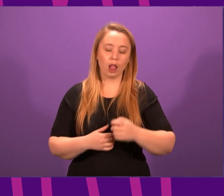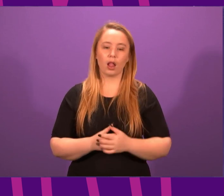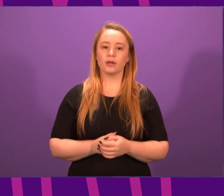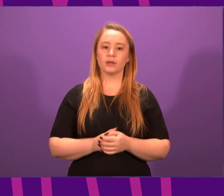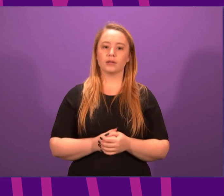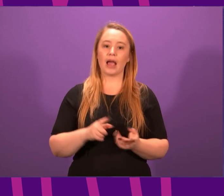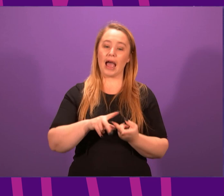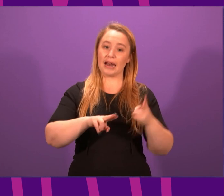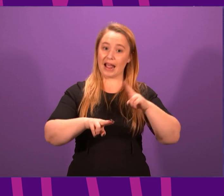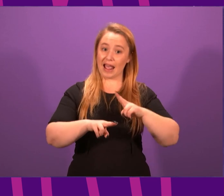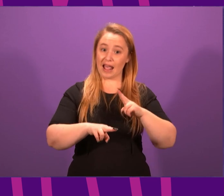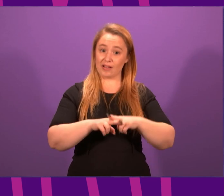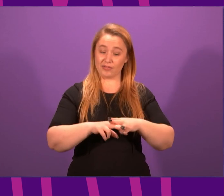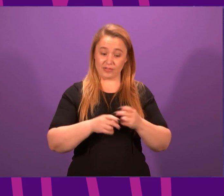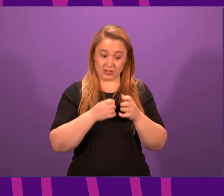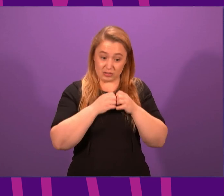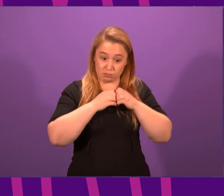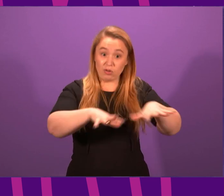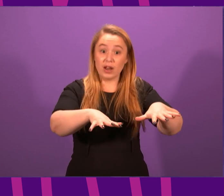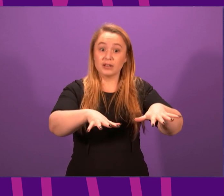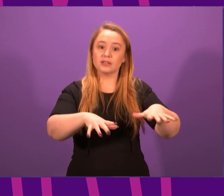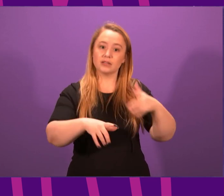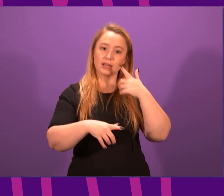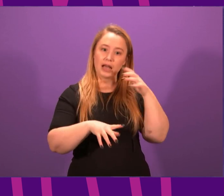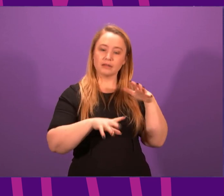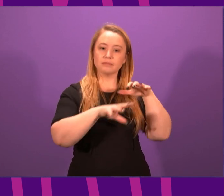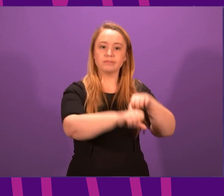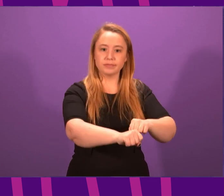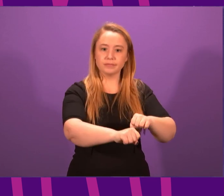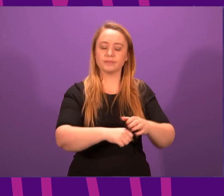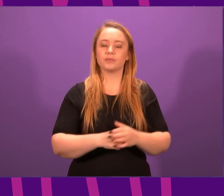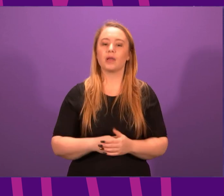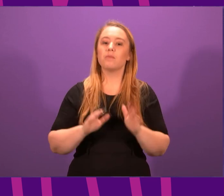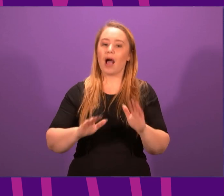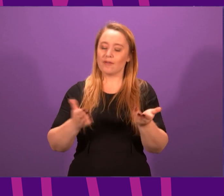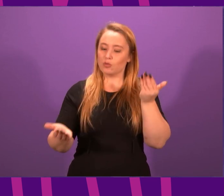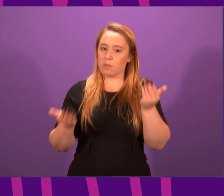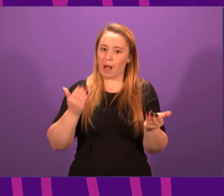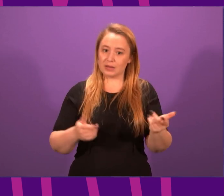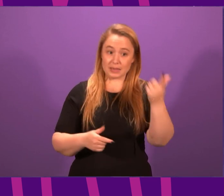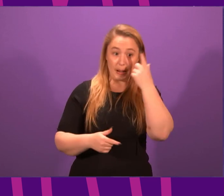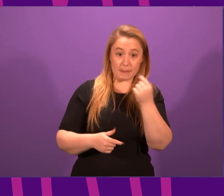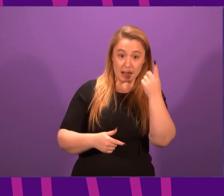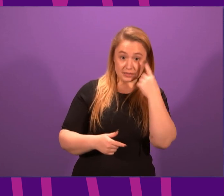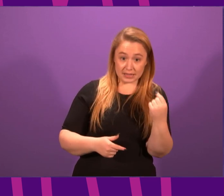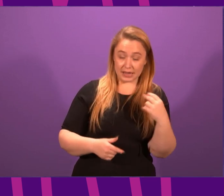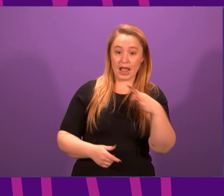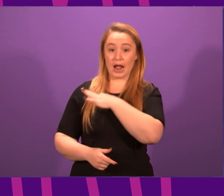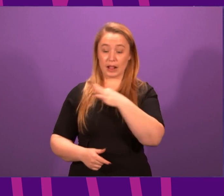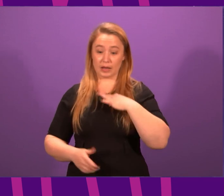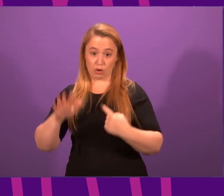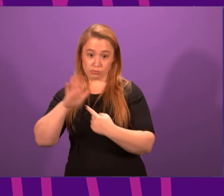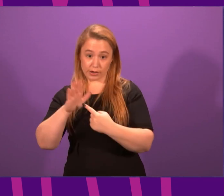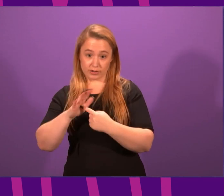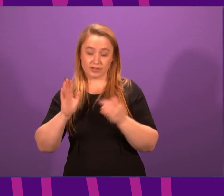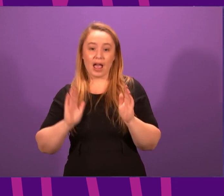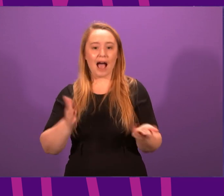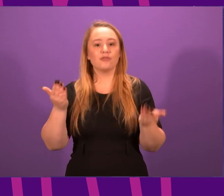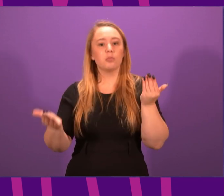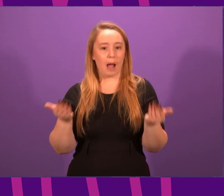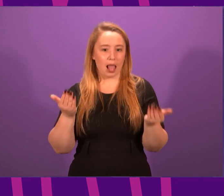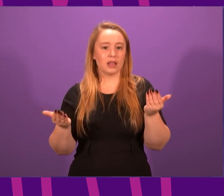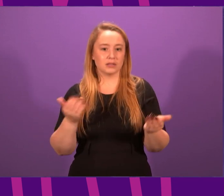So I agree with Willie Rennie in principle that it is important, but we have to balance the capacity we have with the clinical priorities that have been